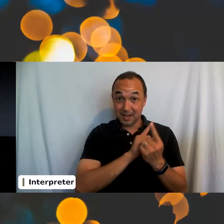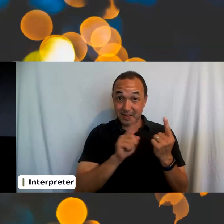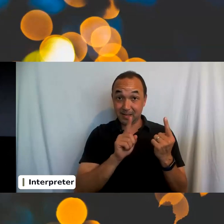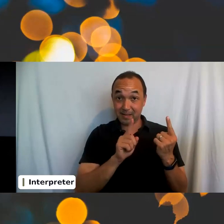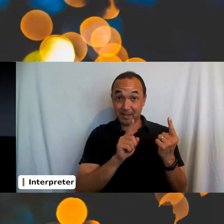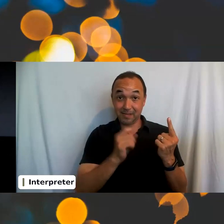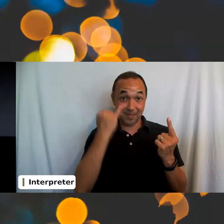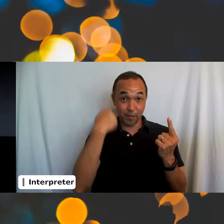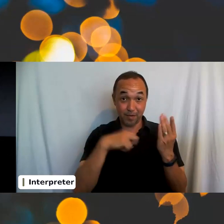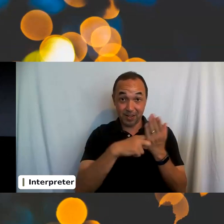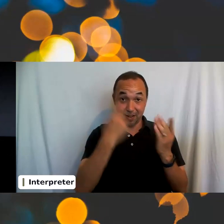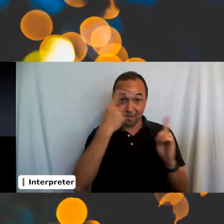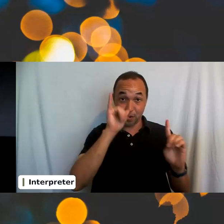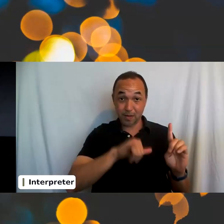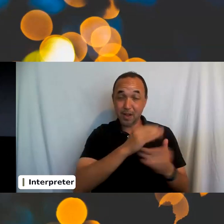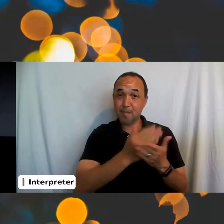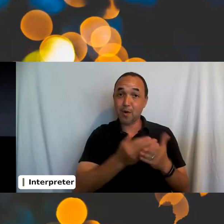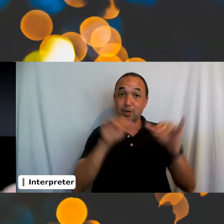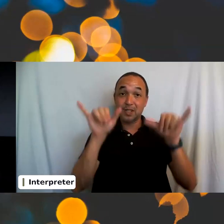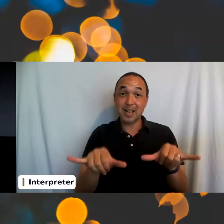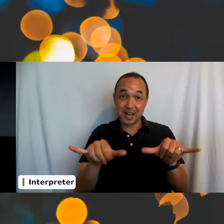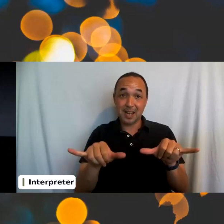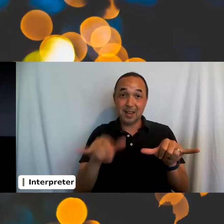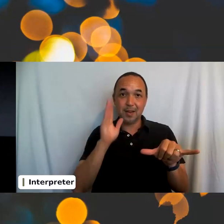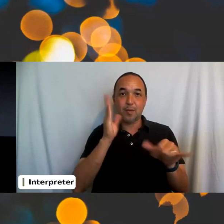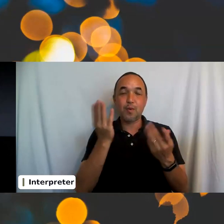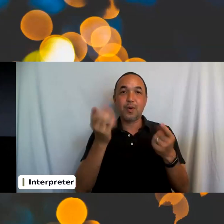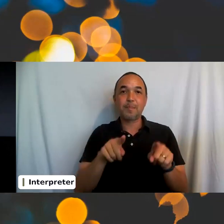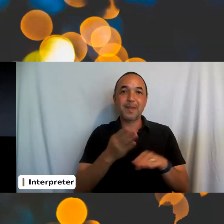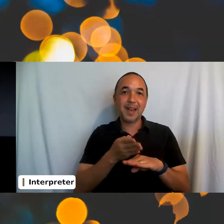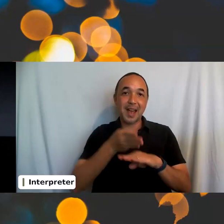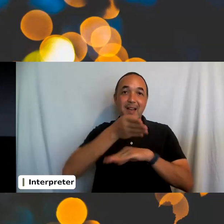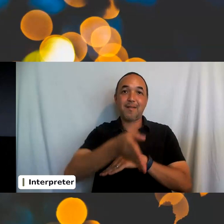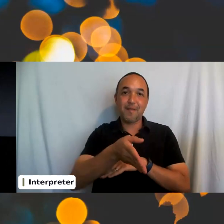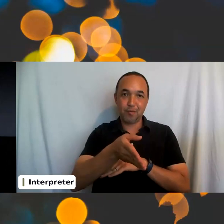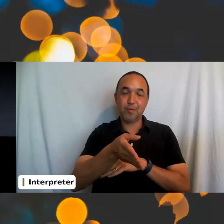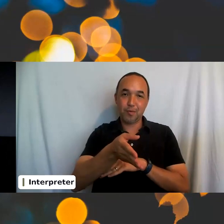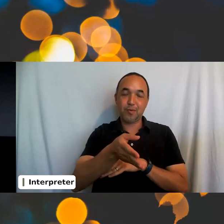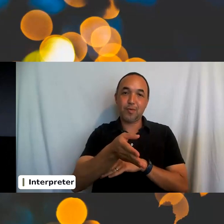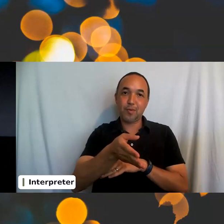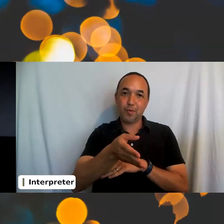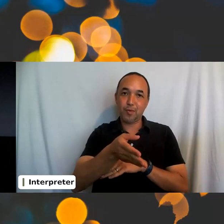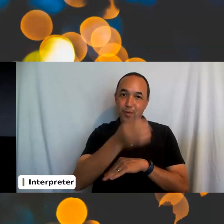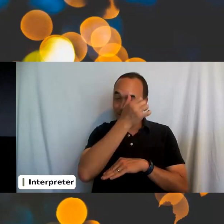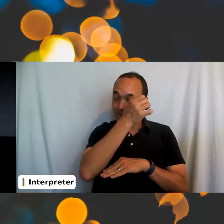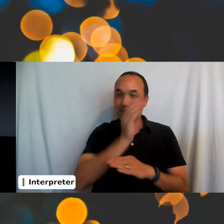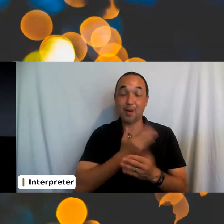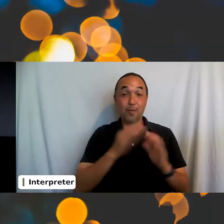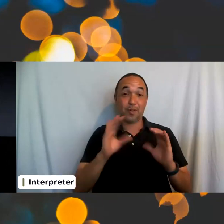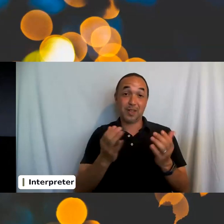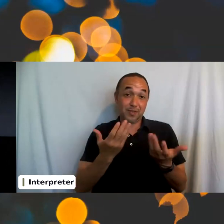just stay right here. It will happen directly after our Ghost Hunting 101